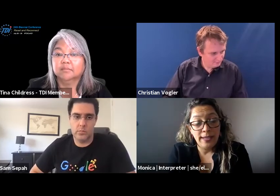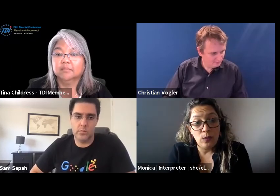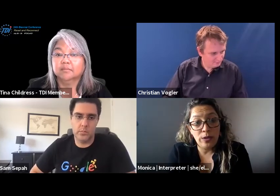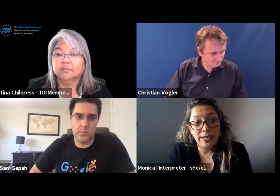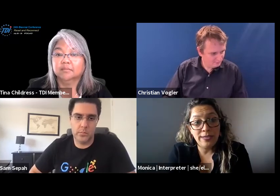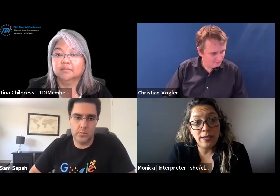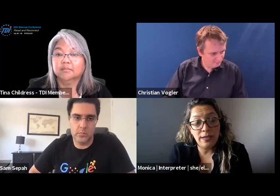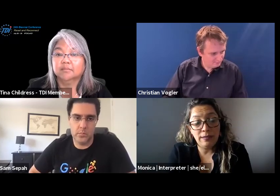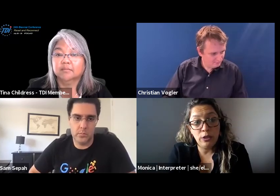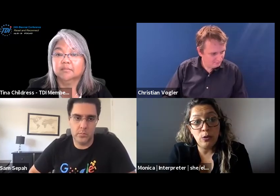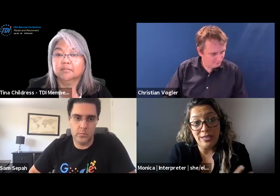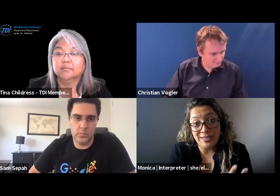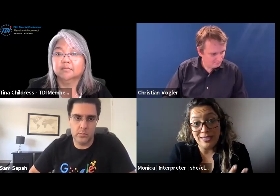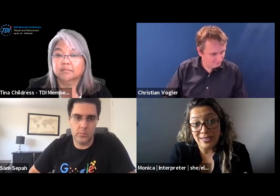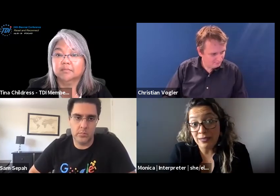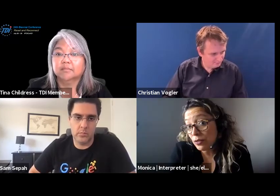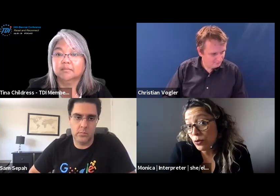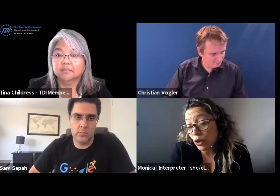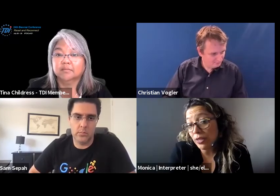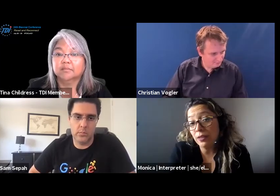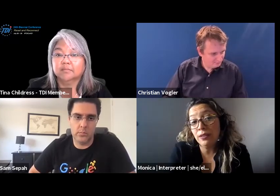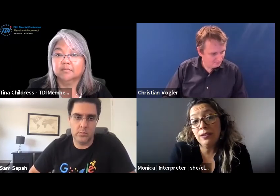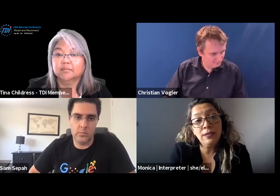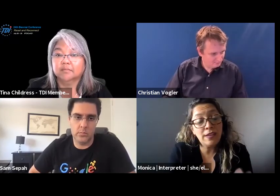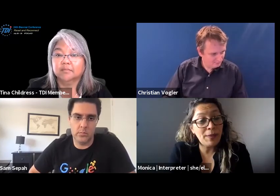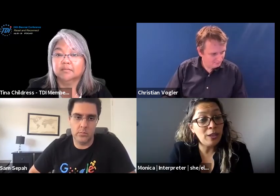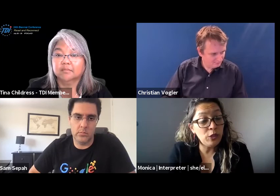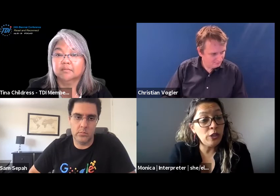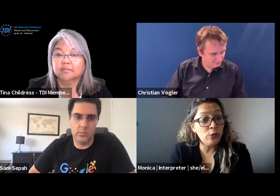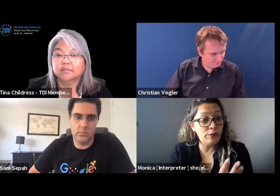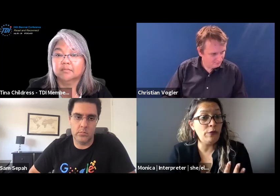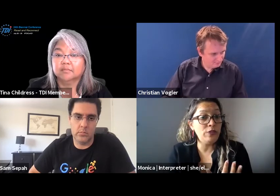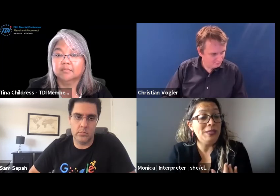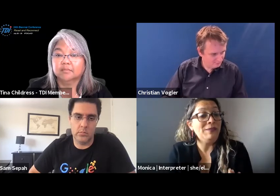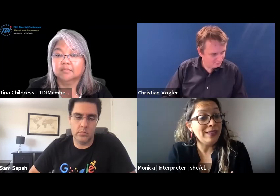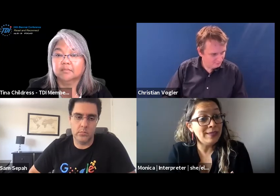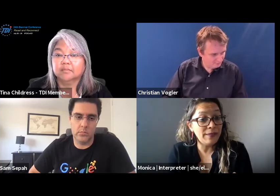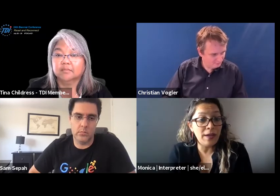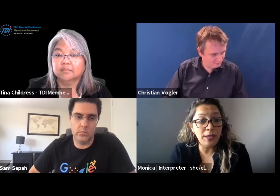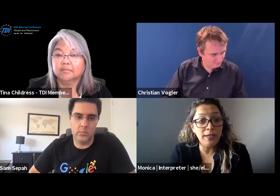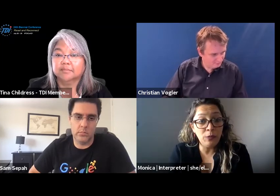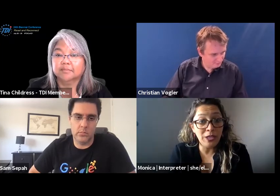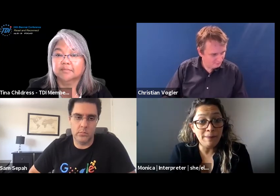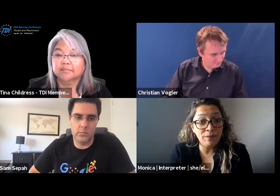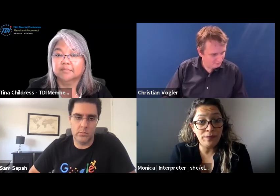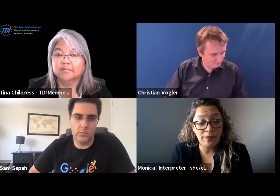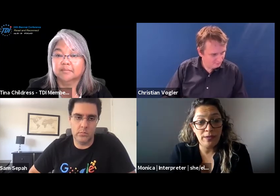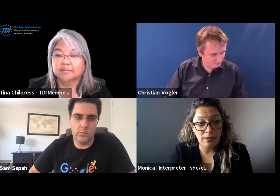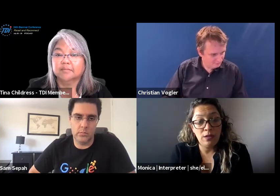What is the goal? Is it to target the deafblind community or to invite the deafblind community?